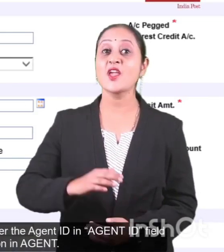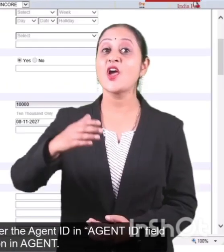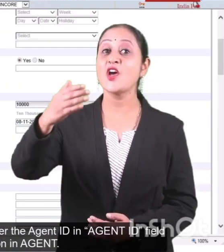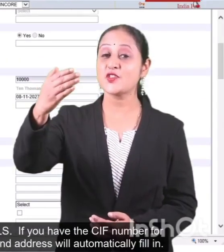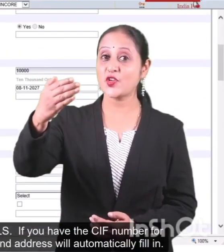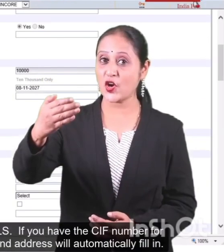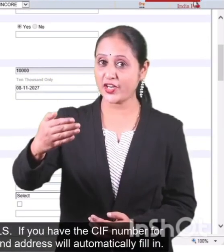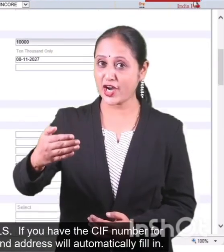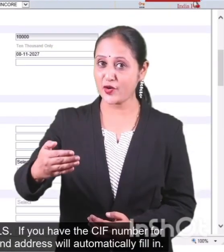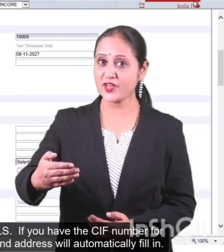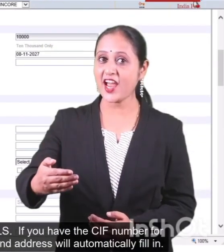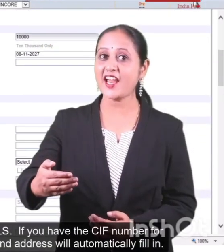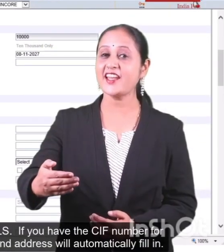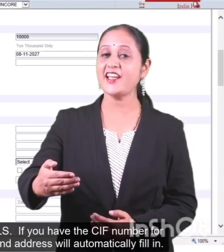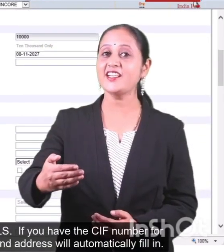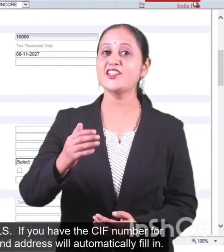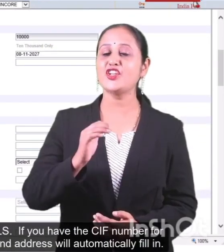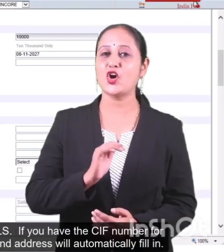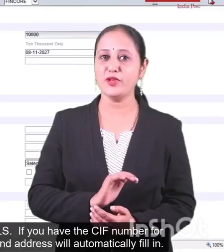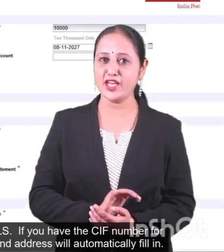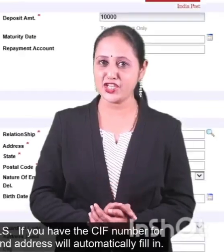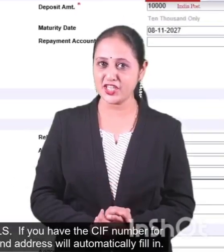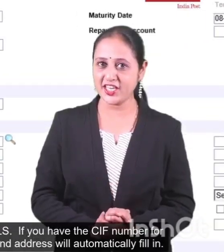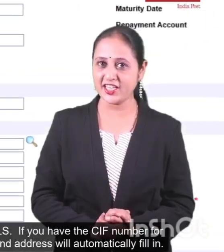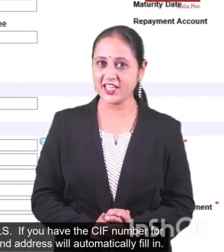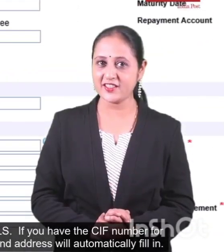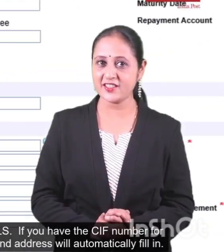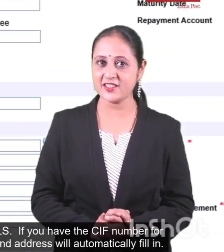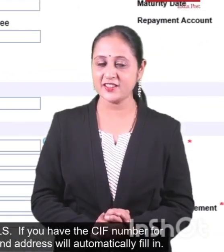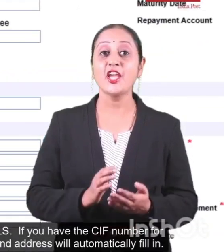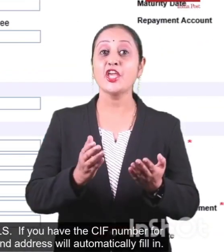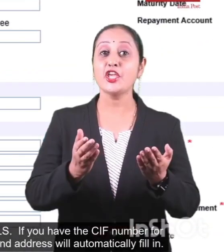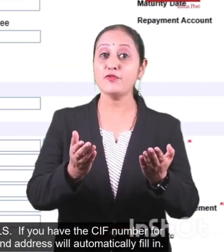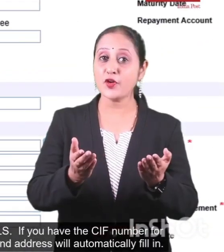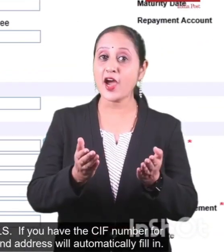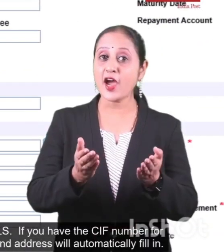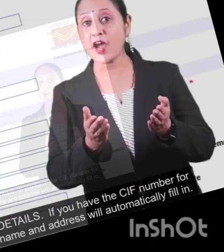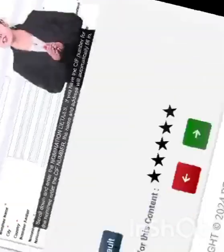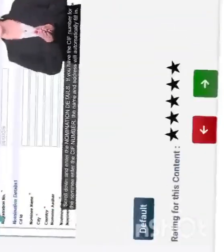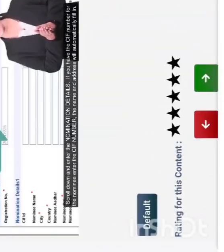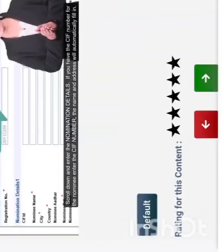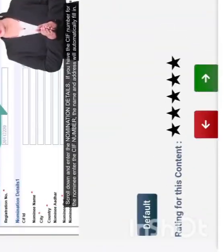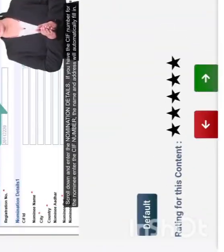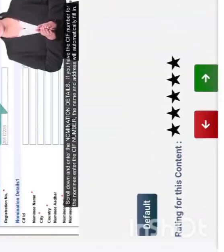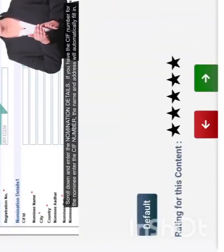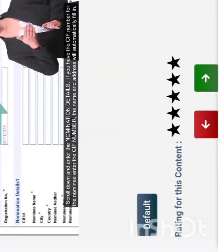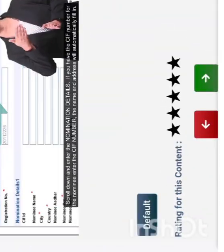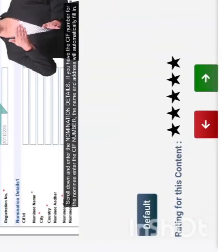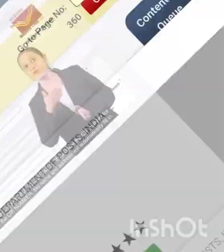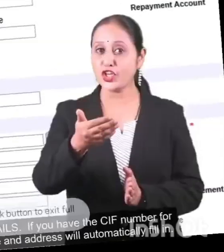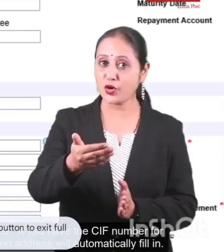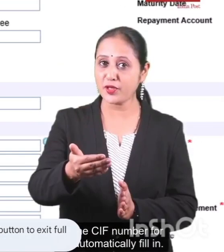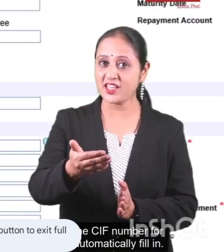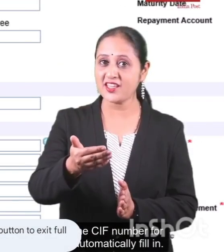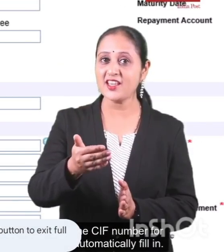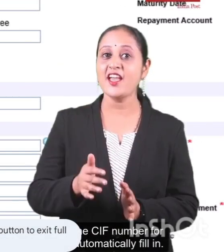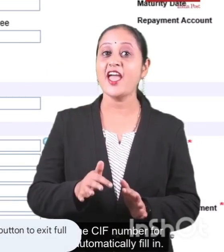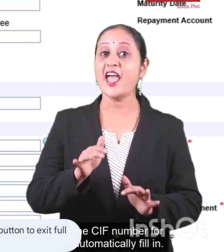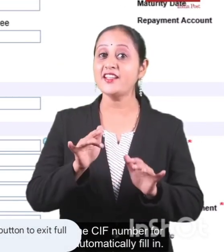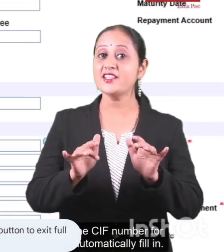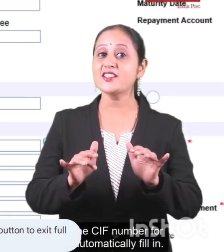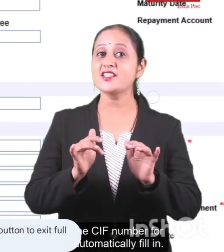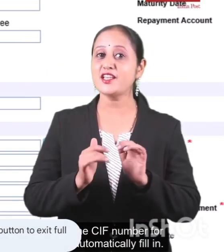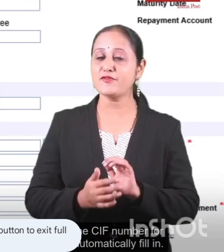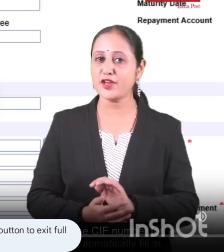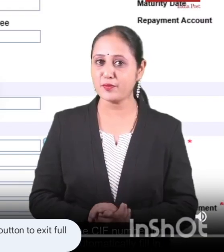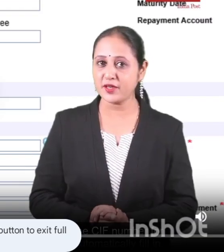agent. Scroll down and enter the nomination details. If you have the SIF number for the